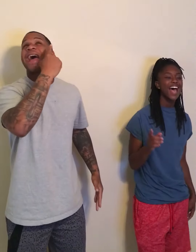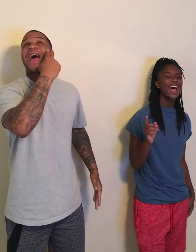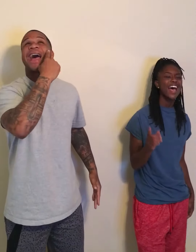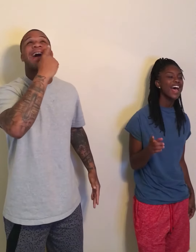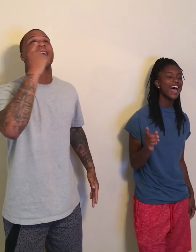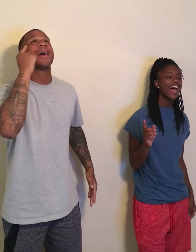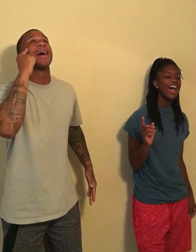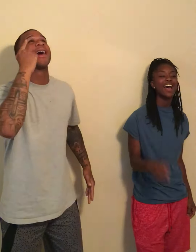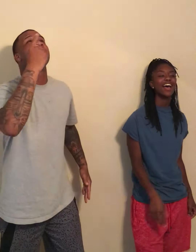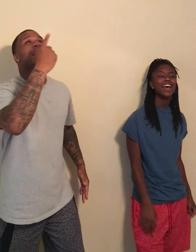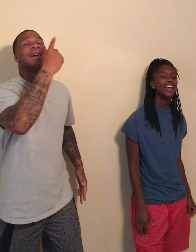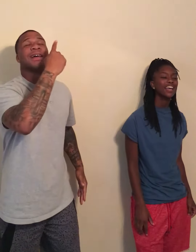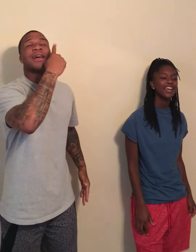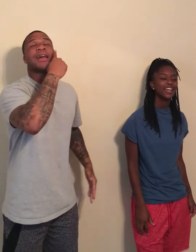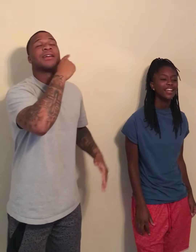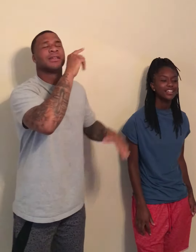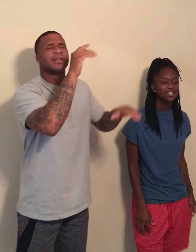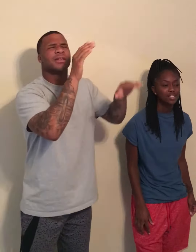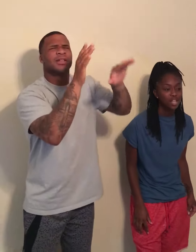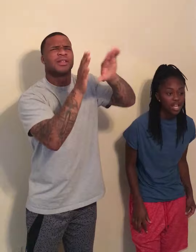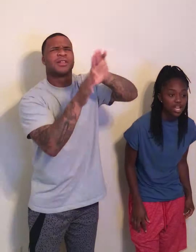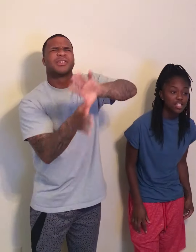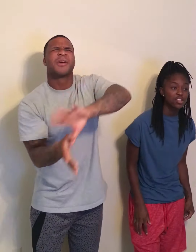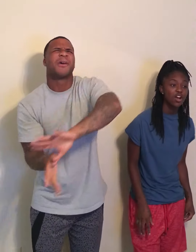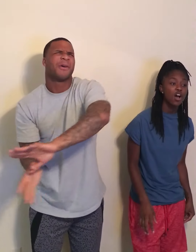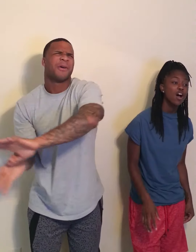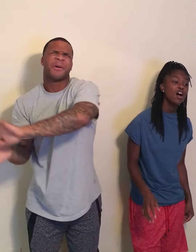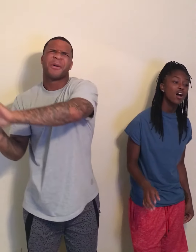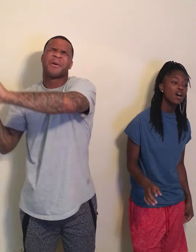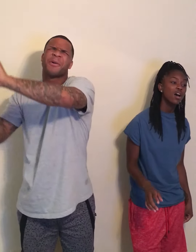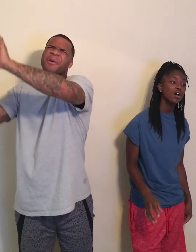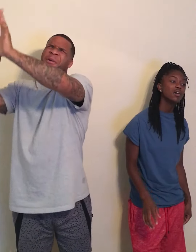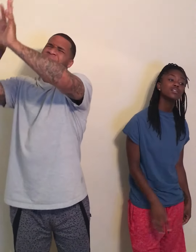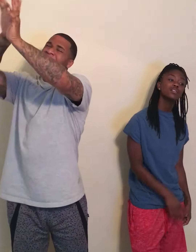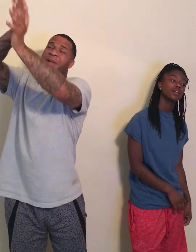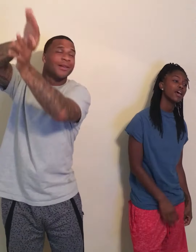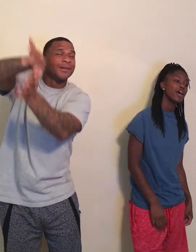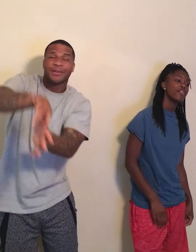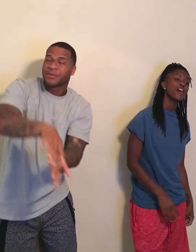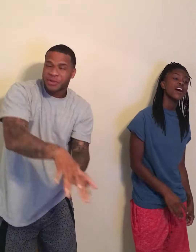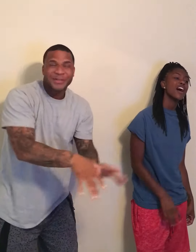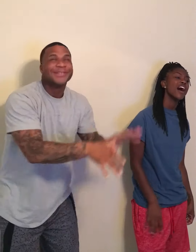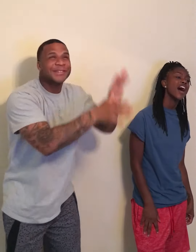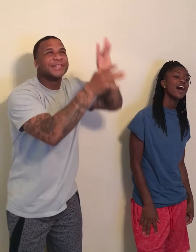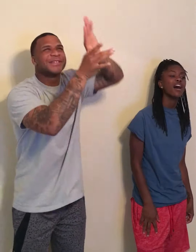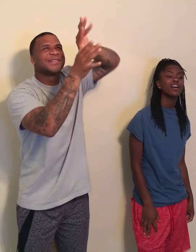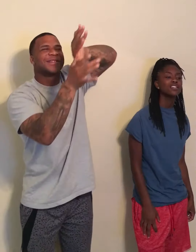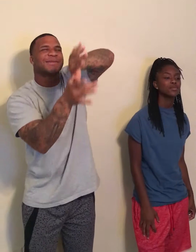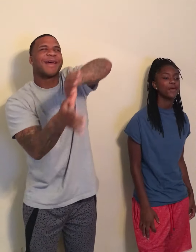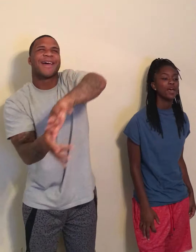eyes is on the